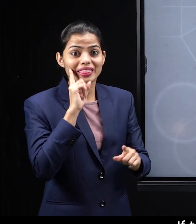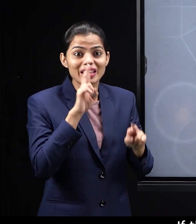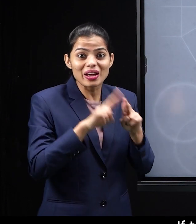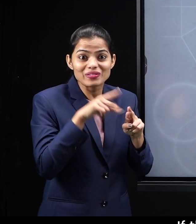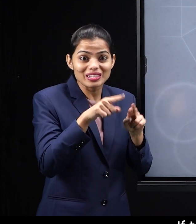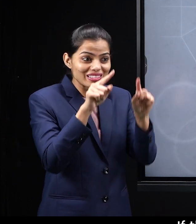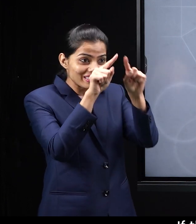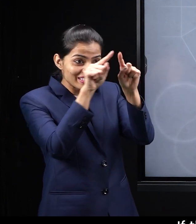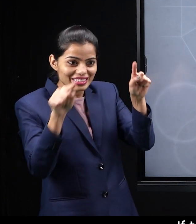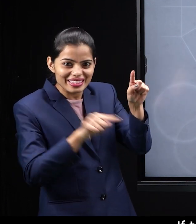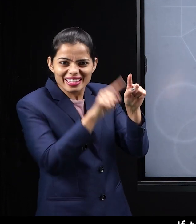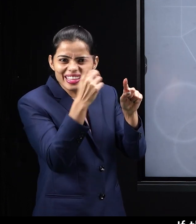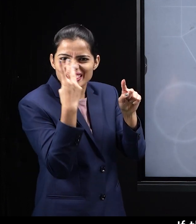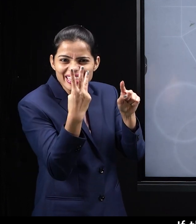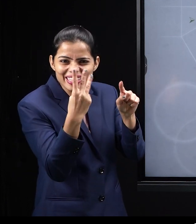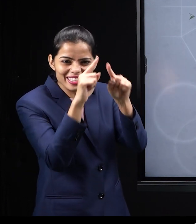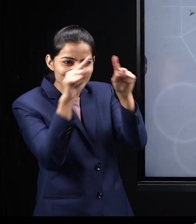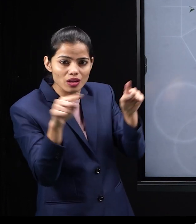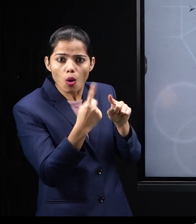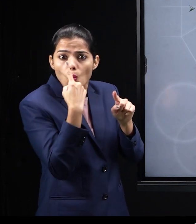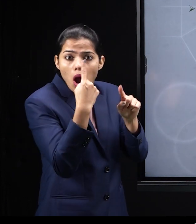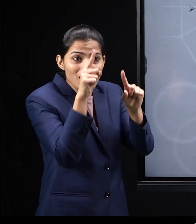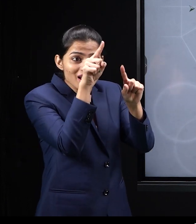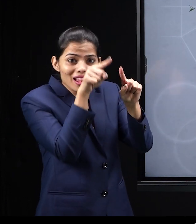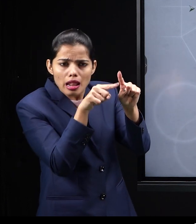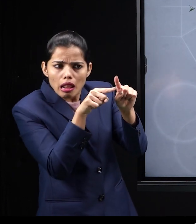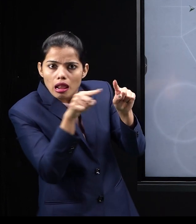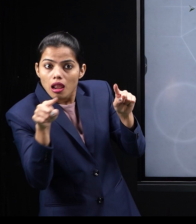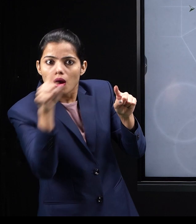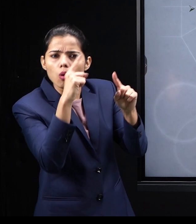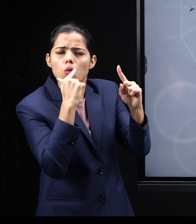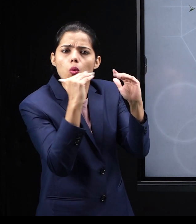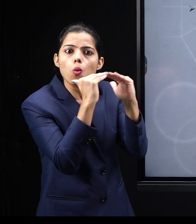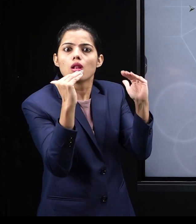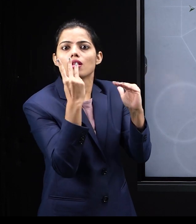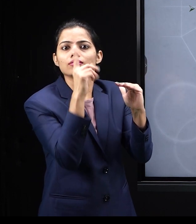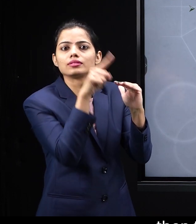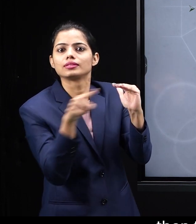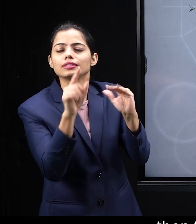If the three sides of one triangle are equal to the three sides of another triangle, then the two